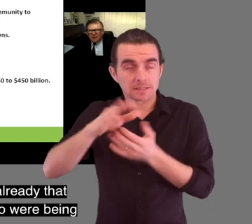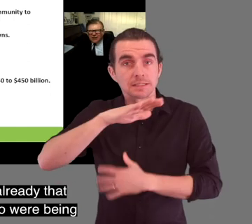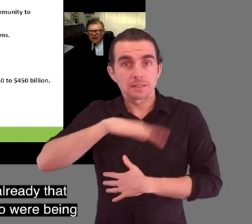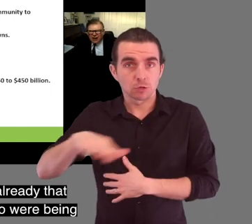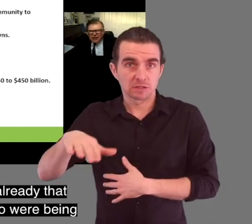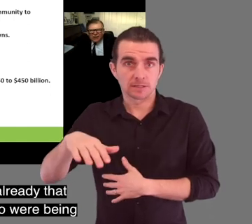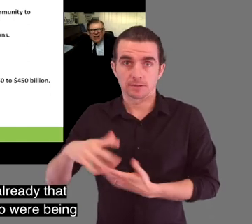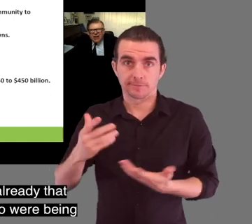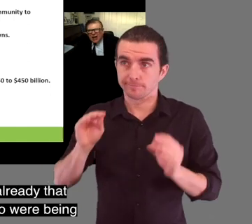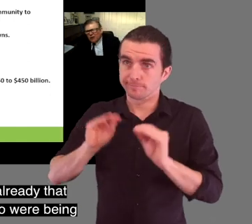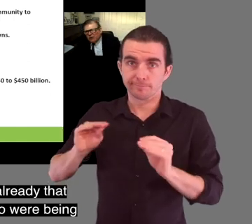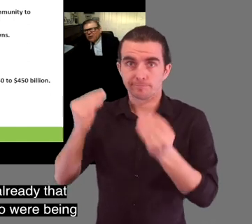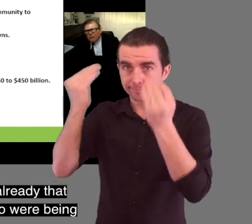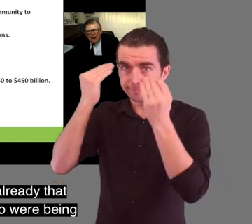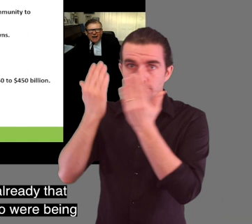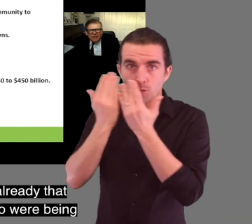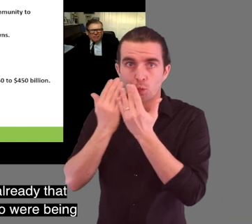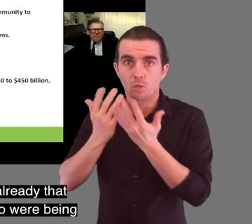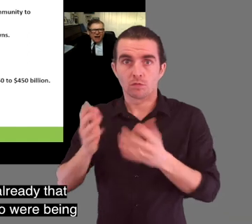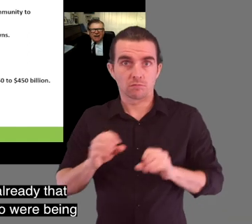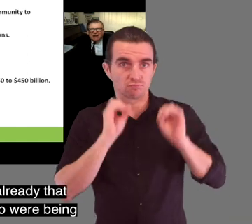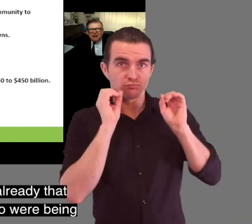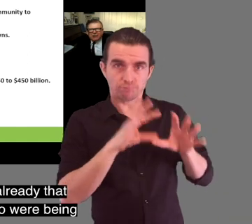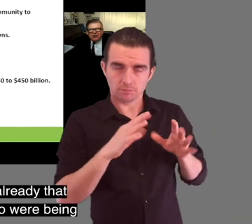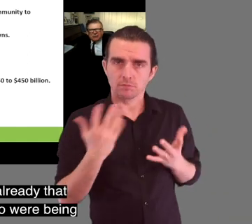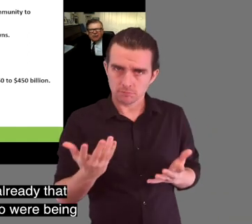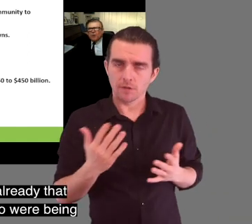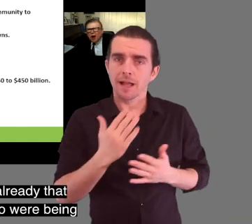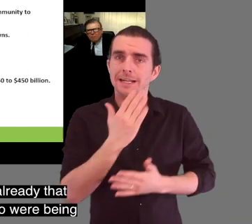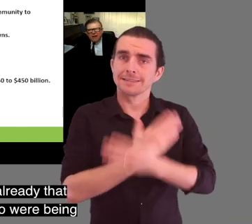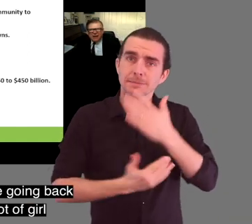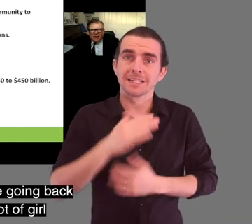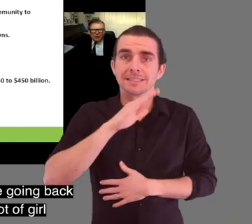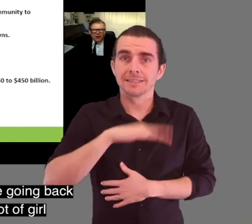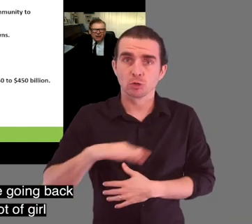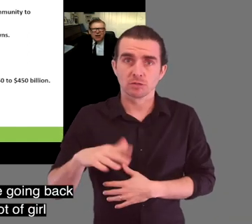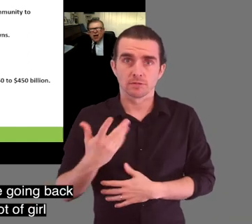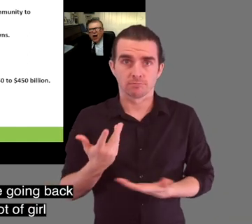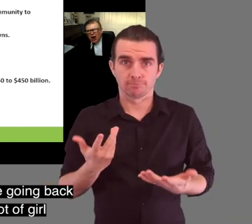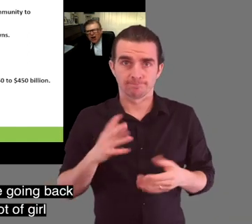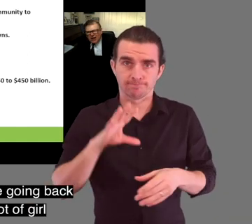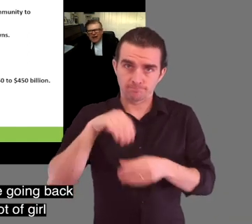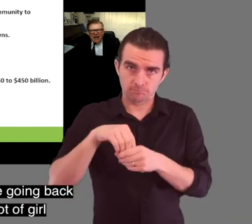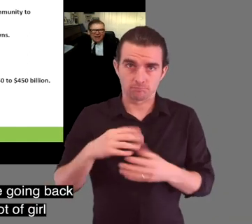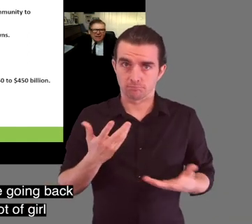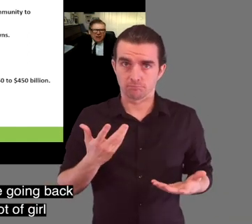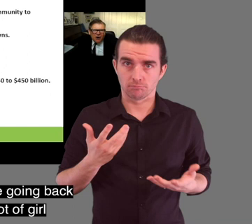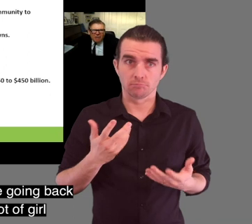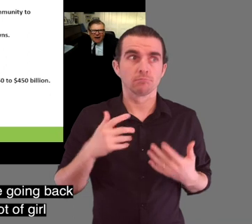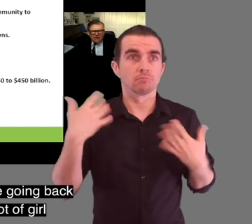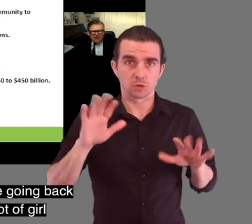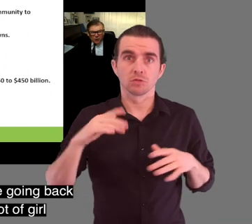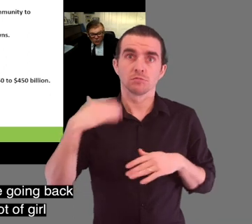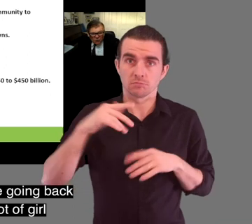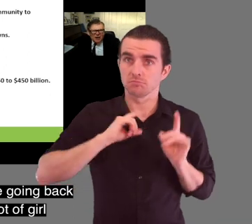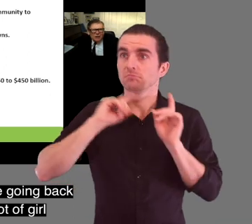out of education, it looks already that many disabled children who were being included are less likely to be going back